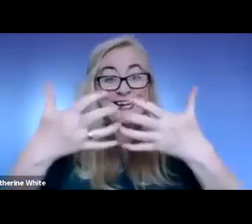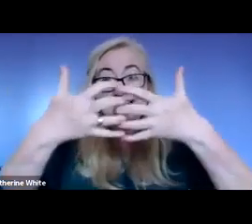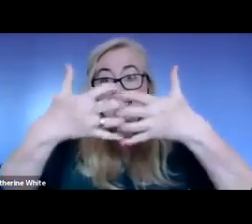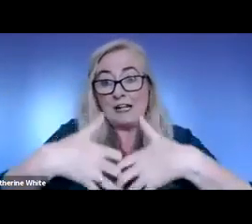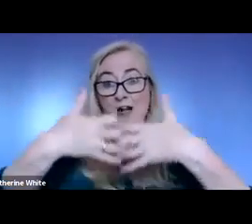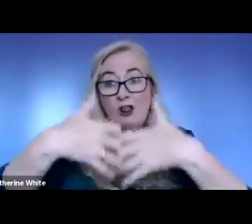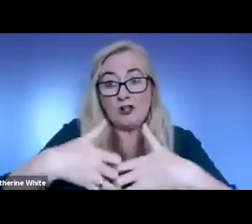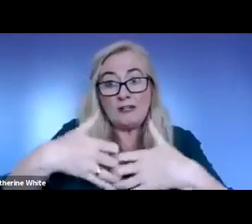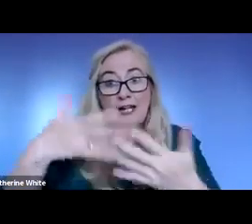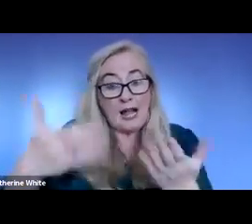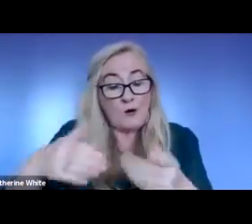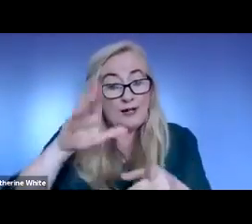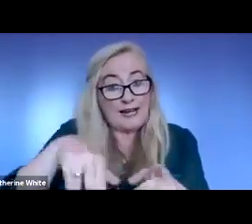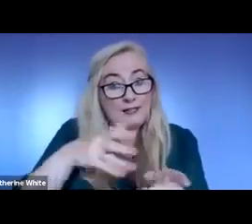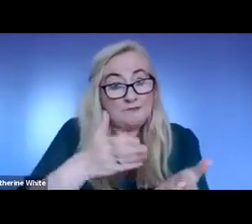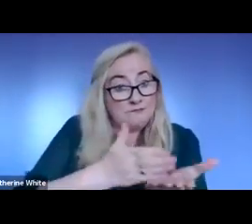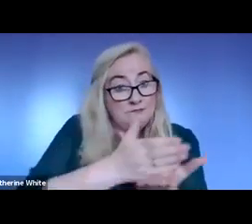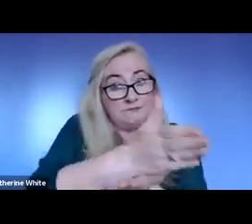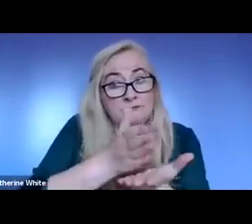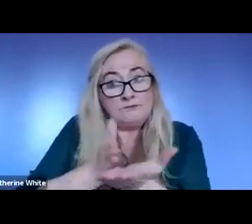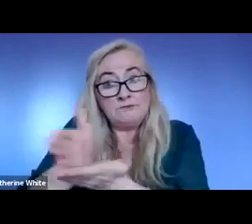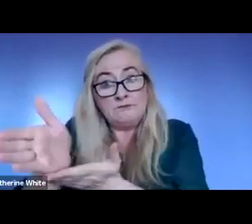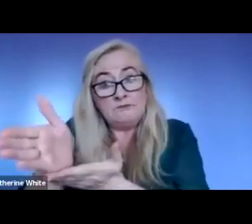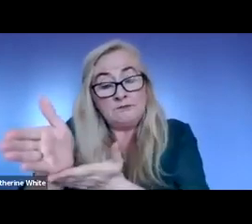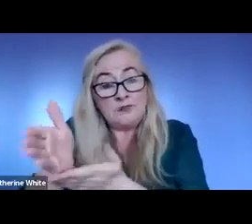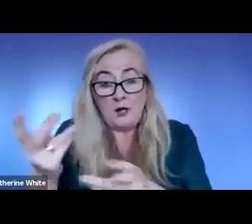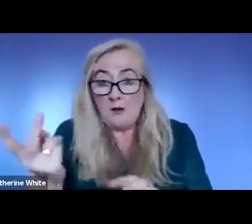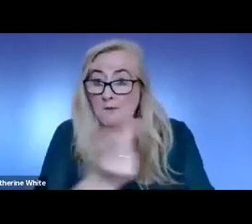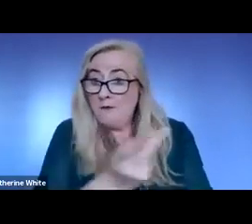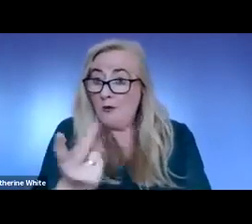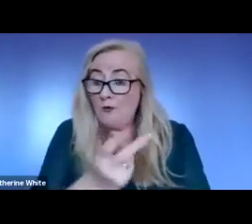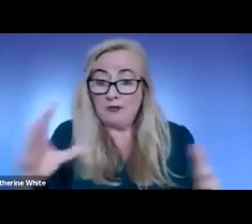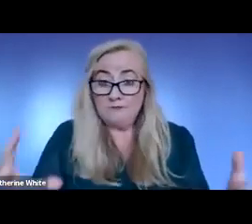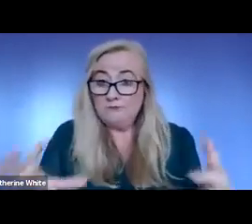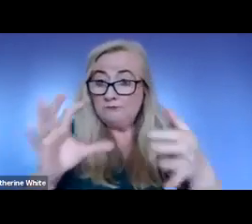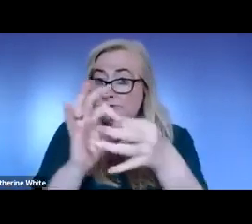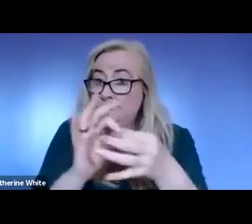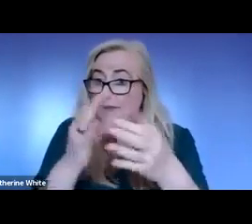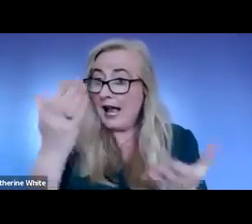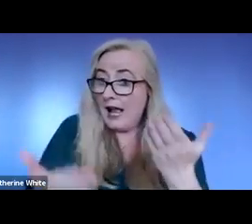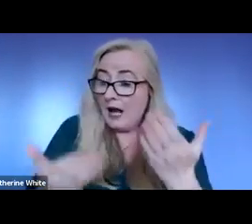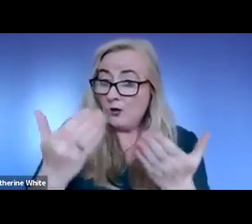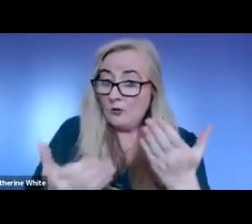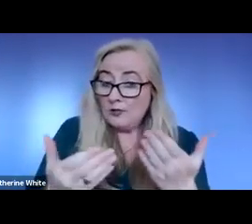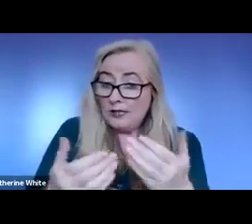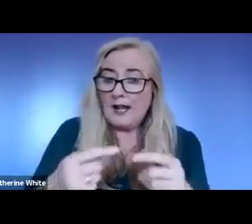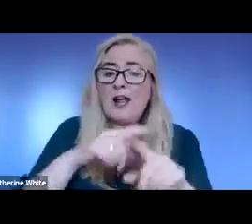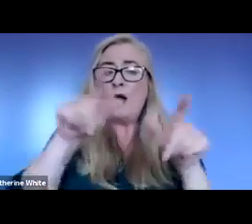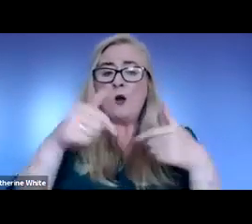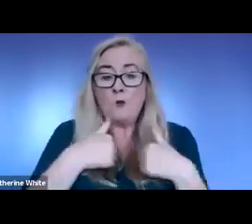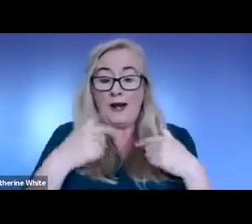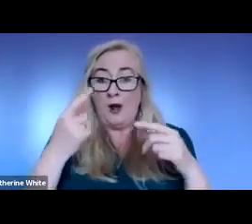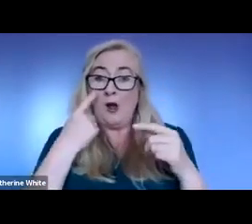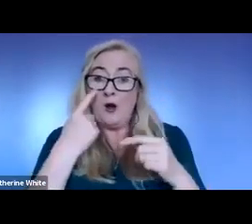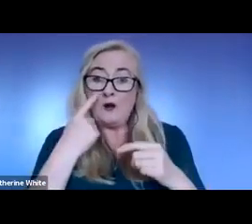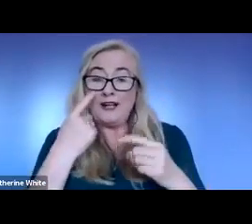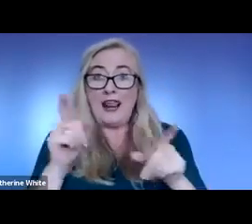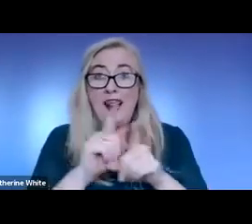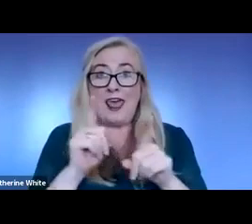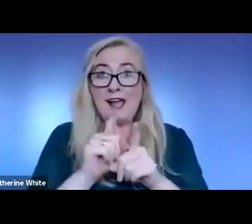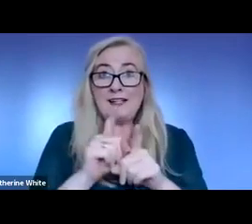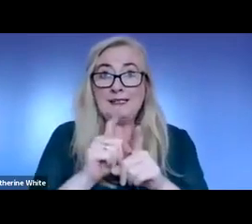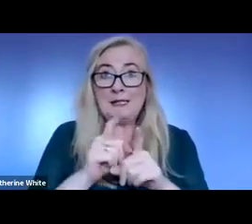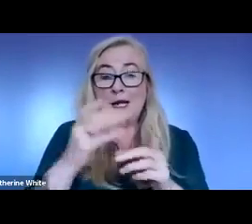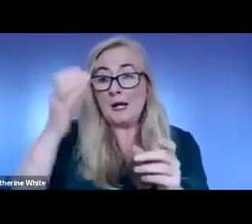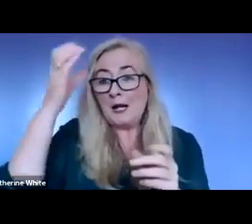play in actually bridging the gap between those in very explicit ways. And I think what we're looking at here is a